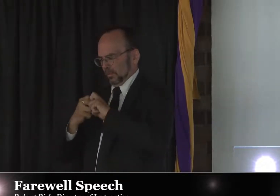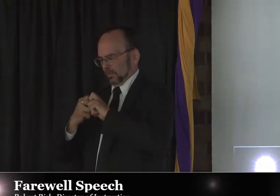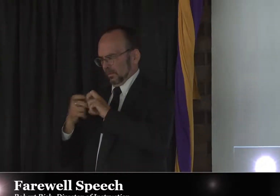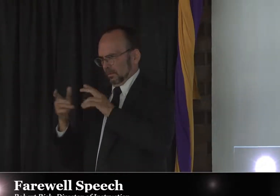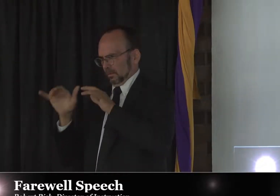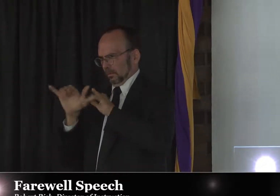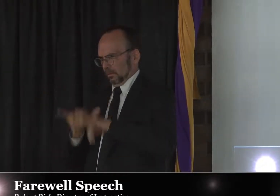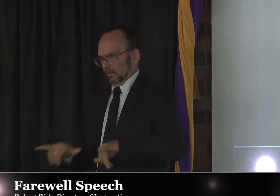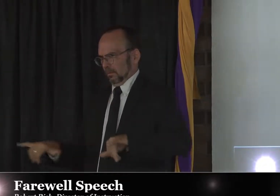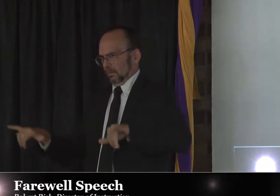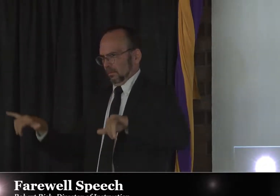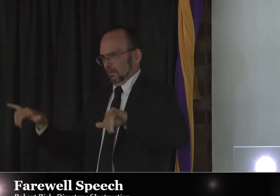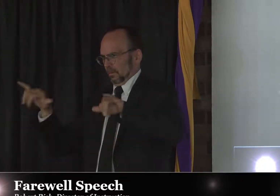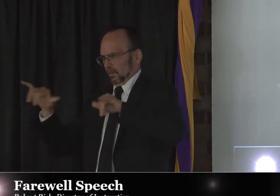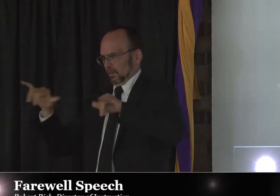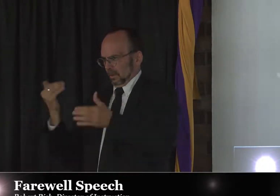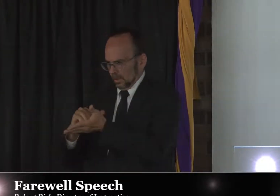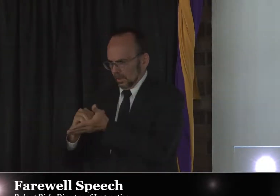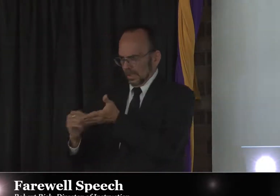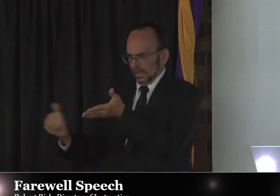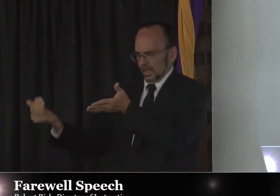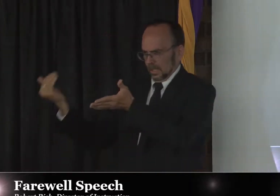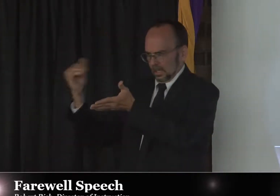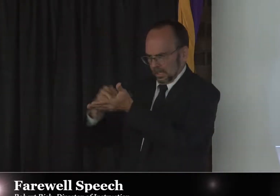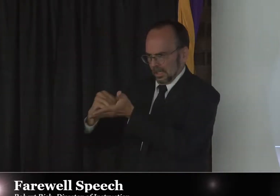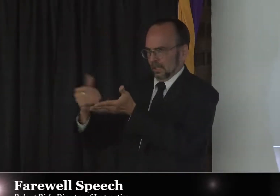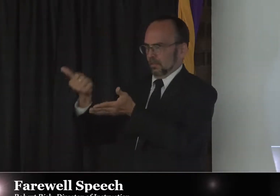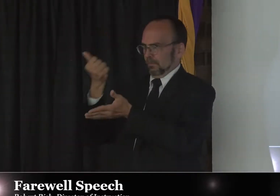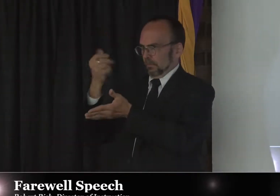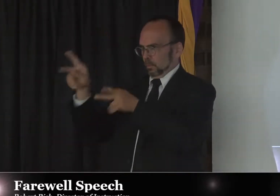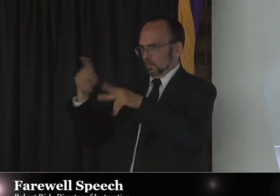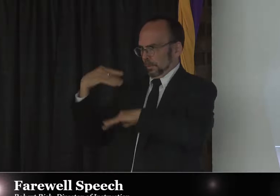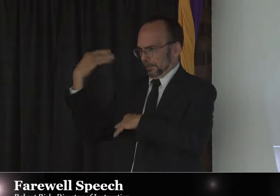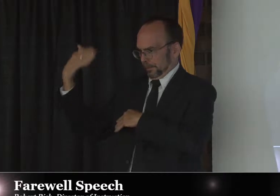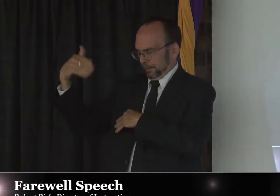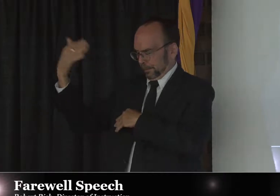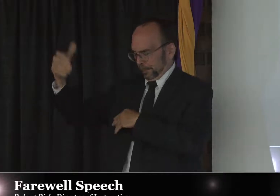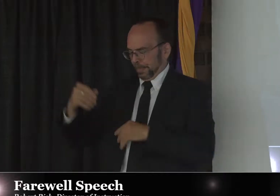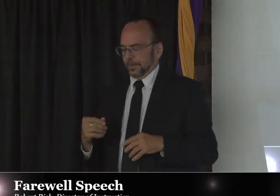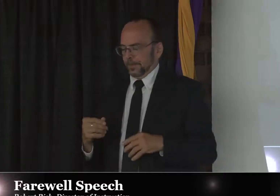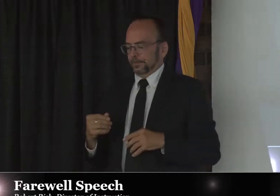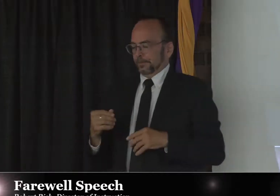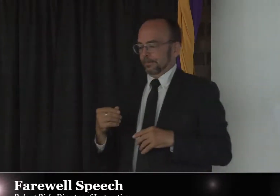same issue he wanted to talk about again and again and again.